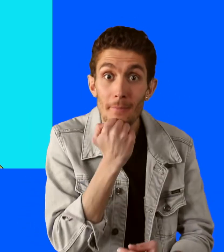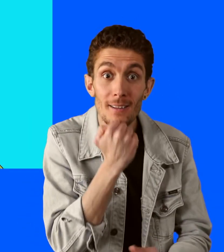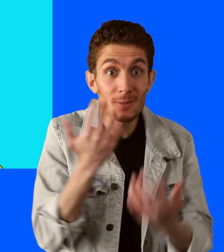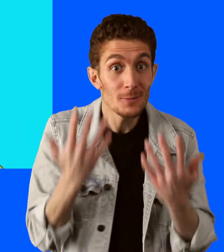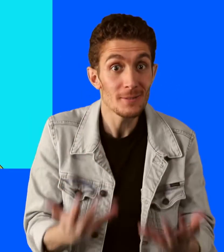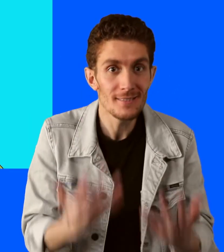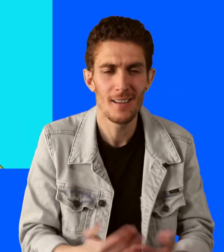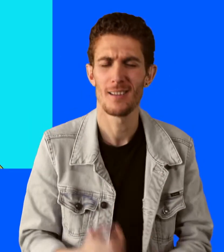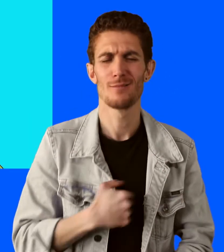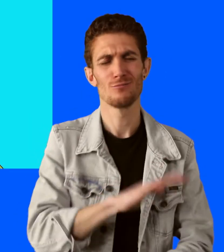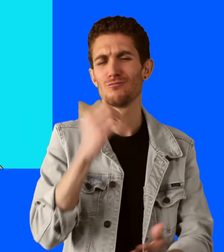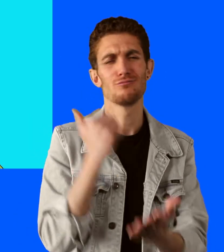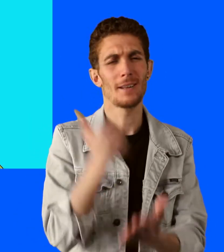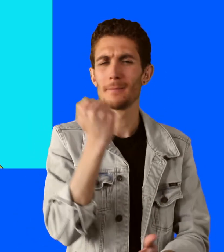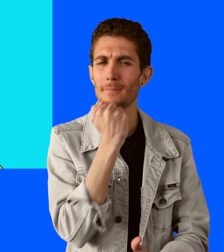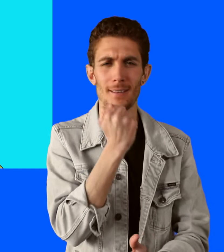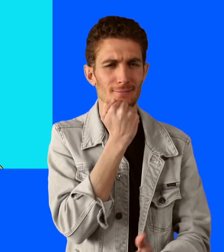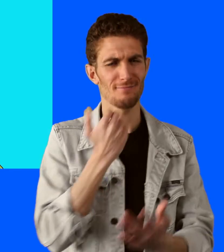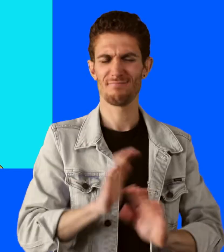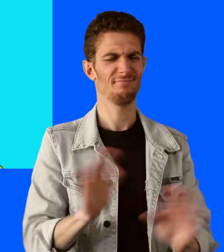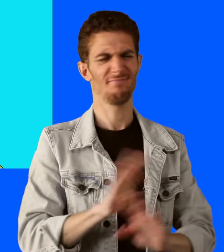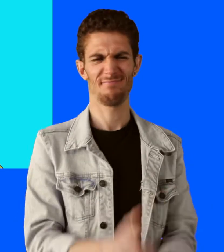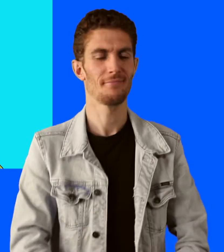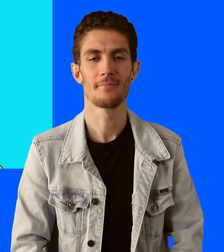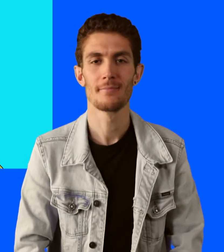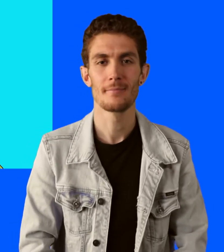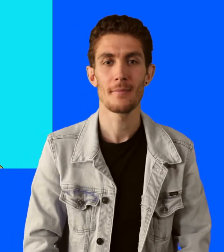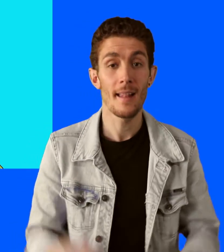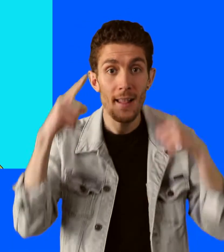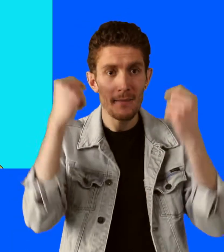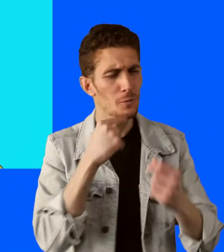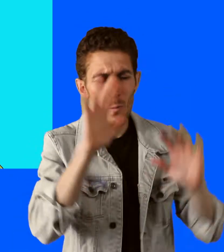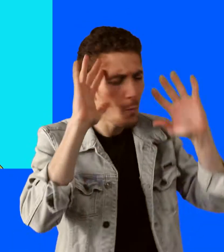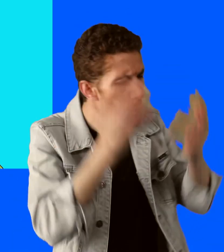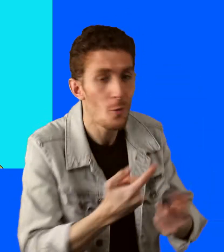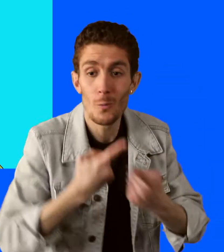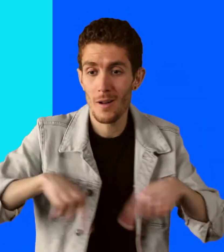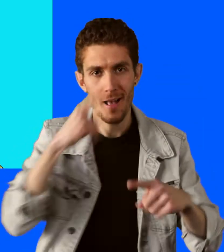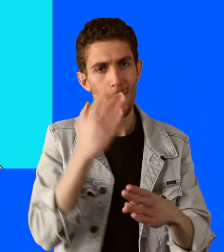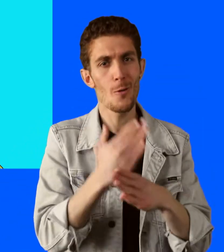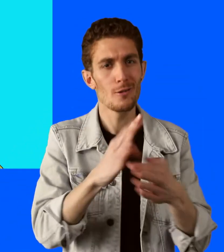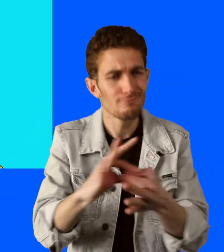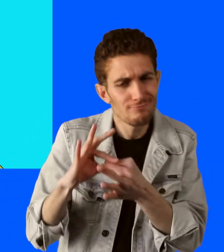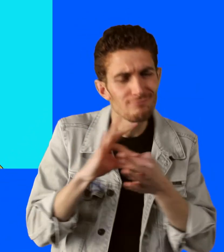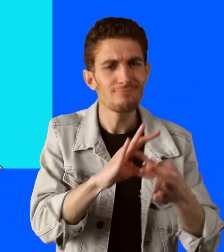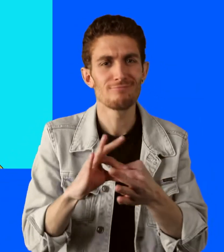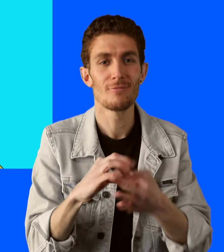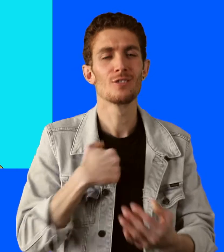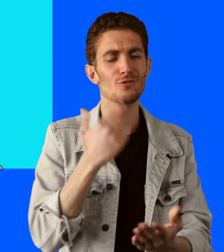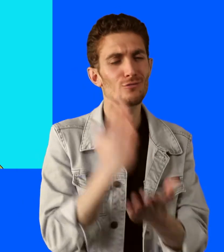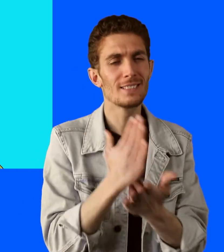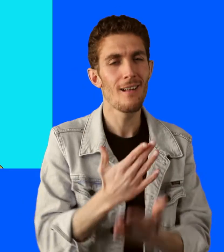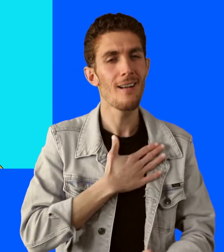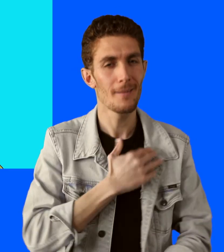well miss said it was math today and i'm not great with numbers and stuff said jojo no don't worry